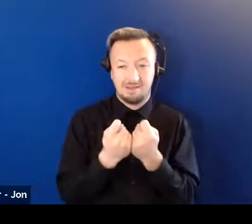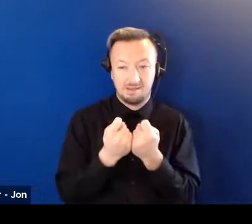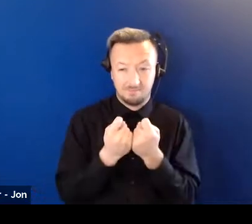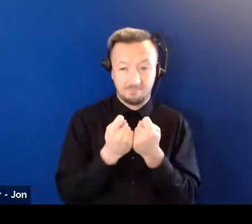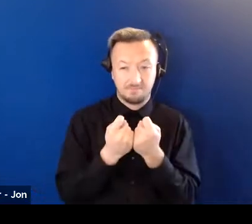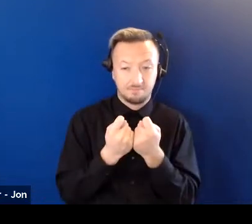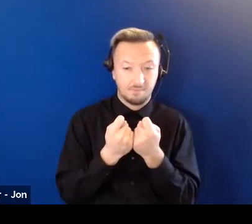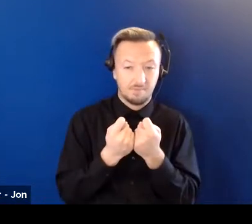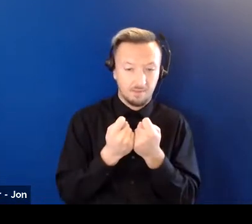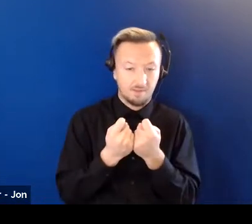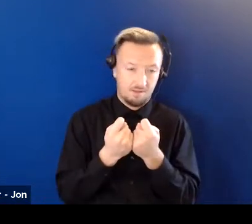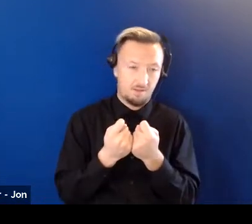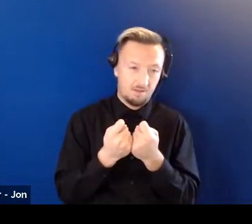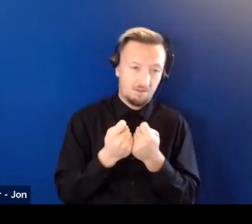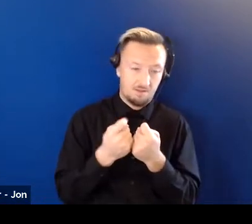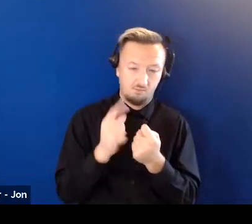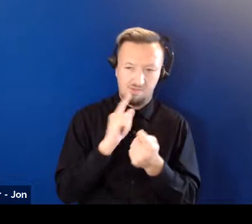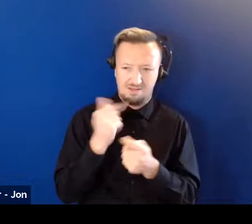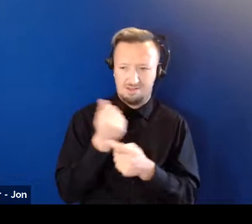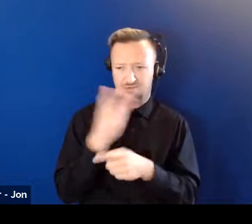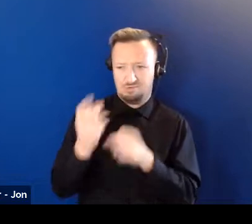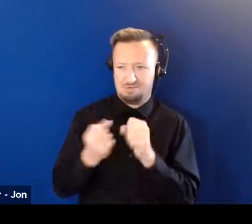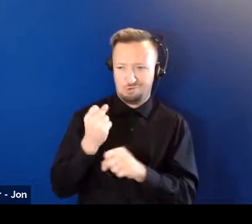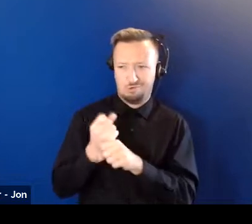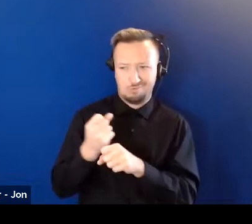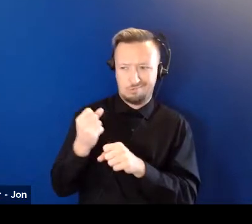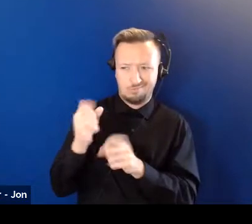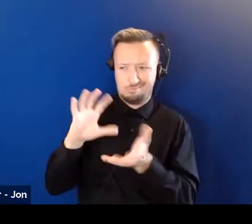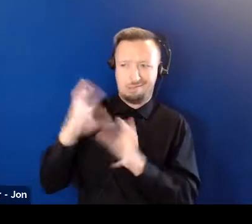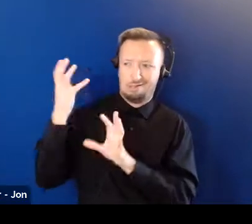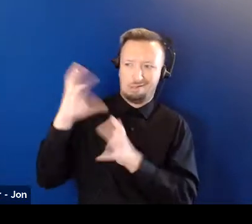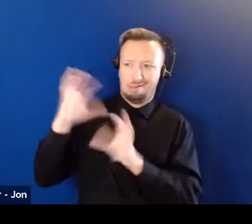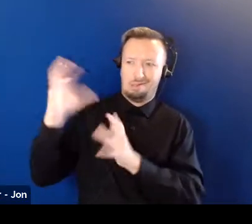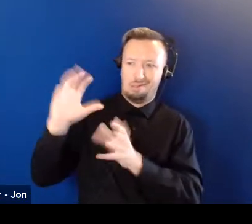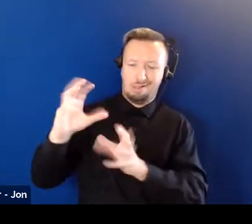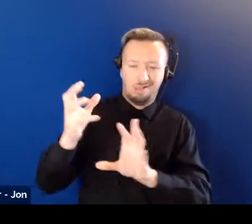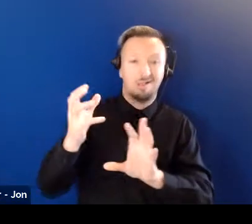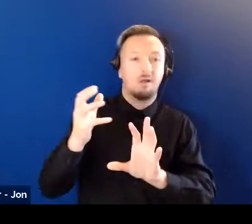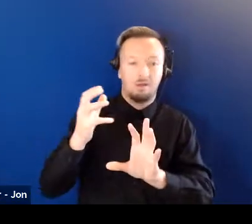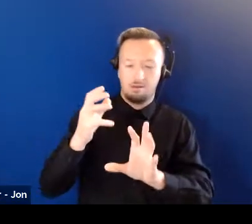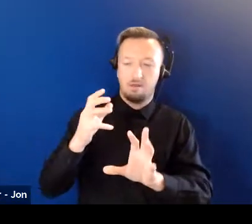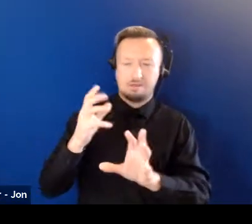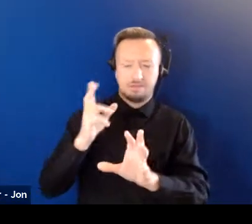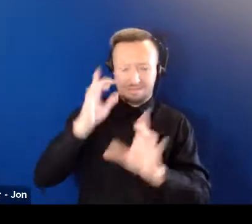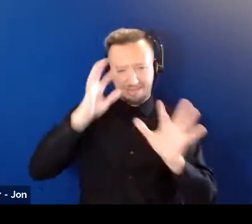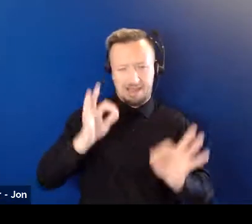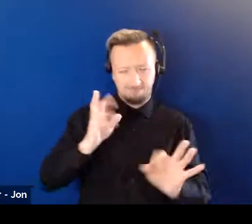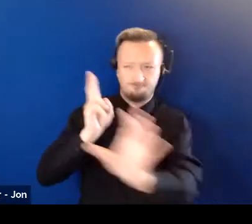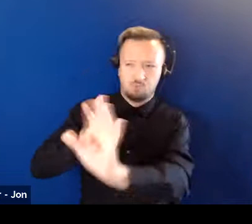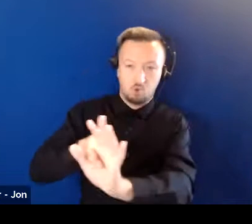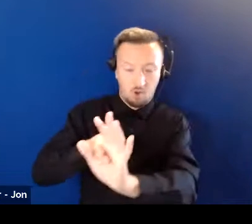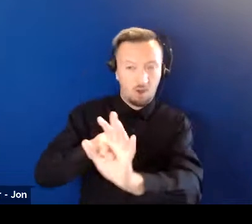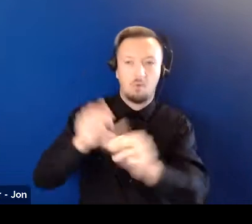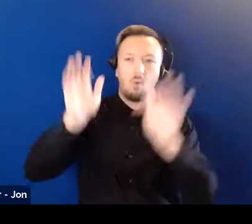over the last few years. And that is exactly what has happened. It has actually been a great team building exercise for our